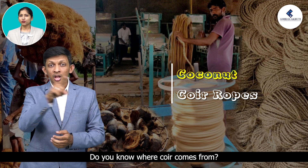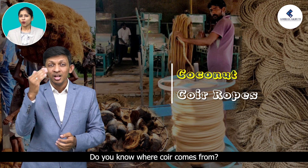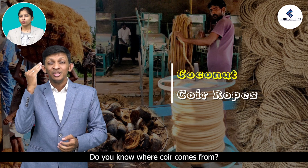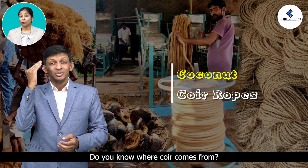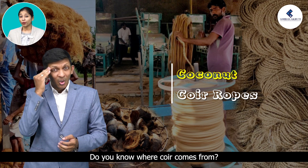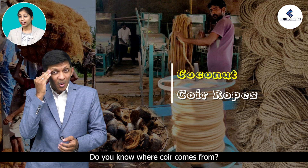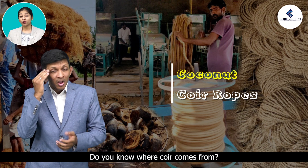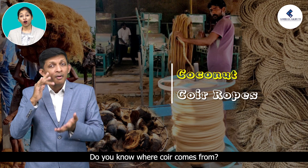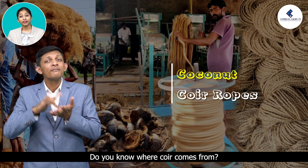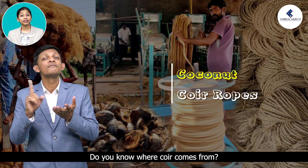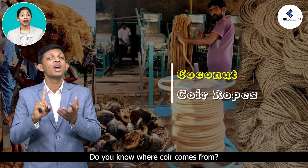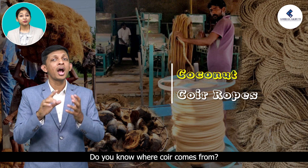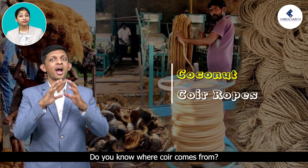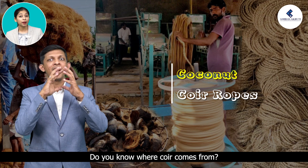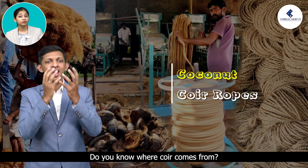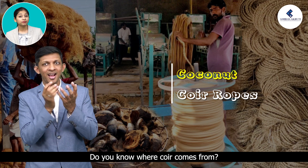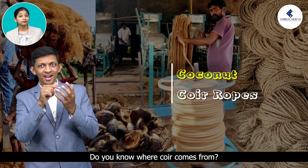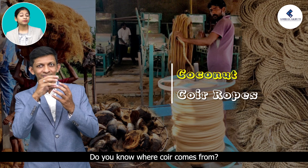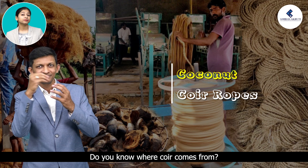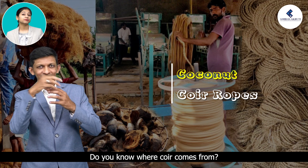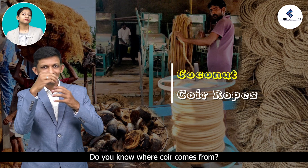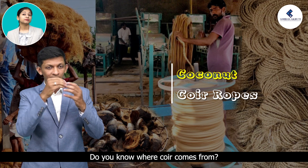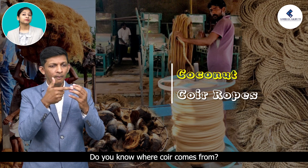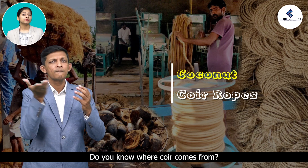Do you know where coir comes from?